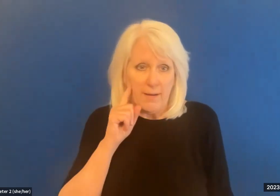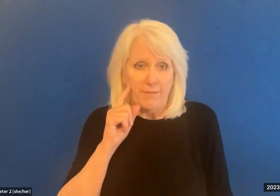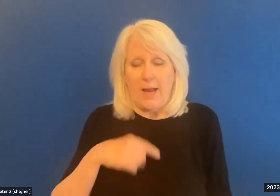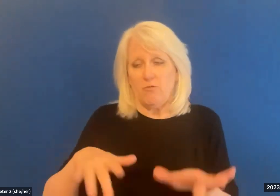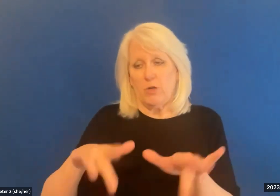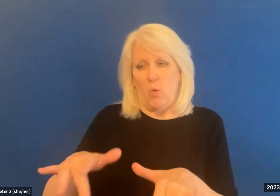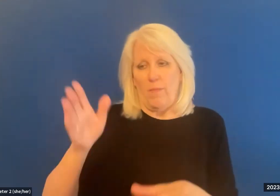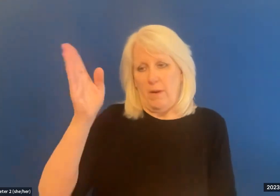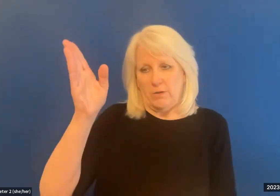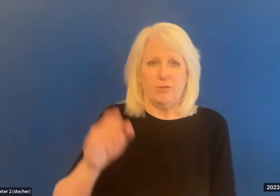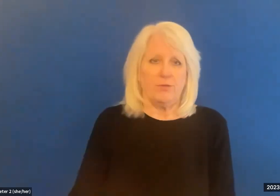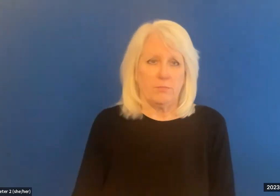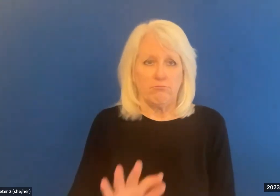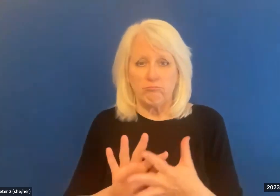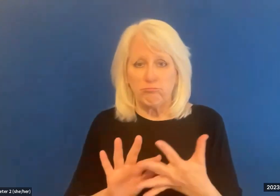lectures.